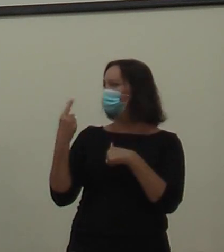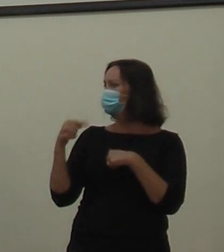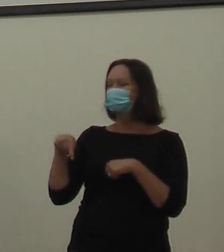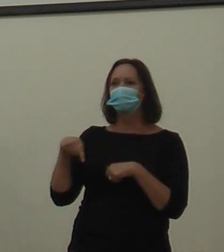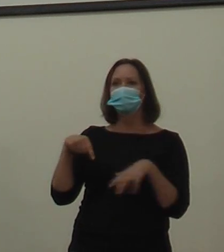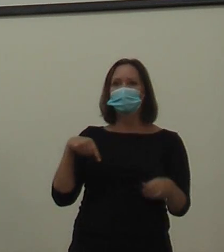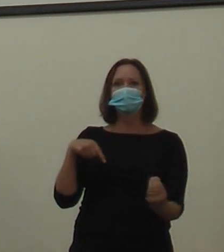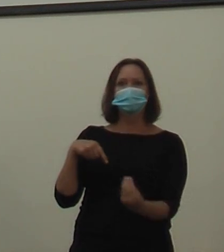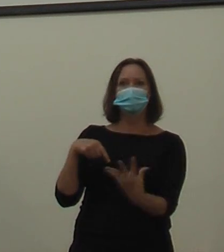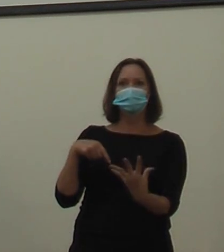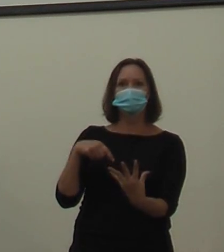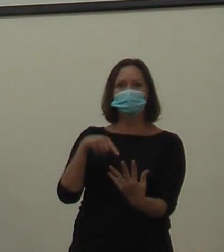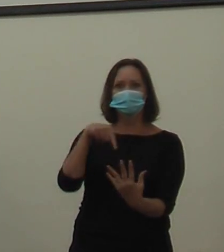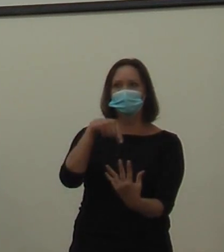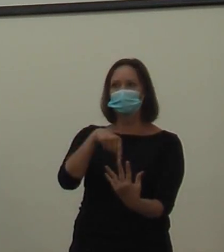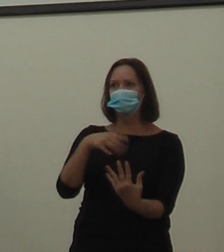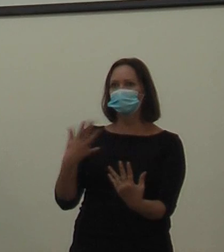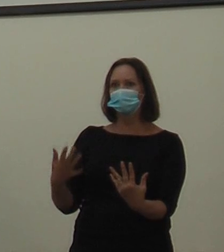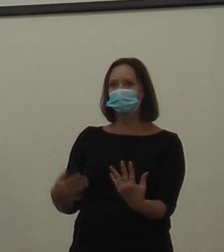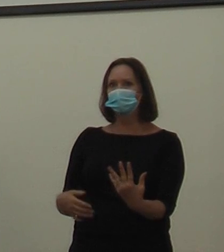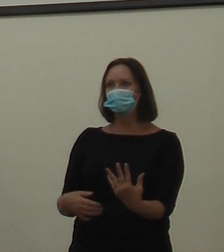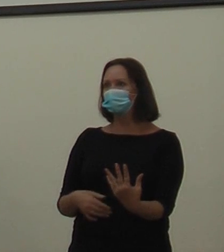This one.